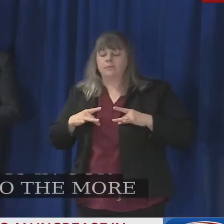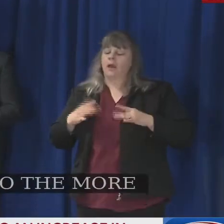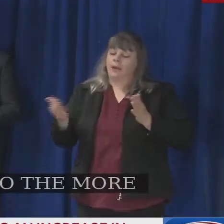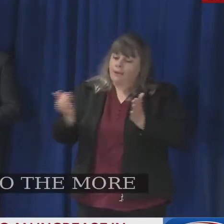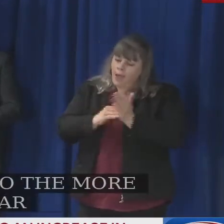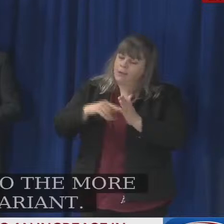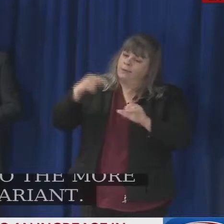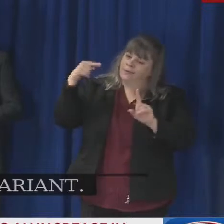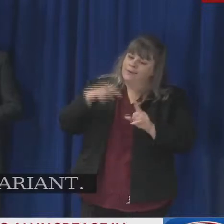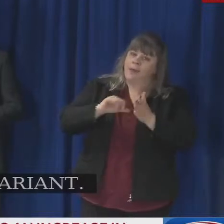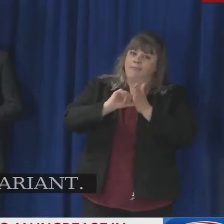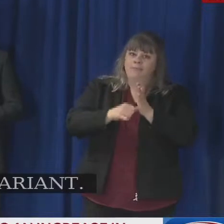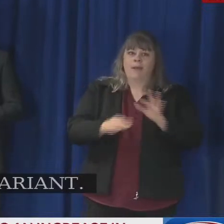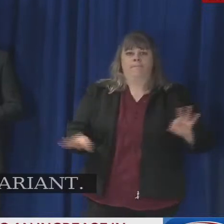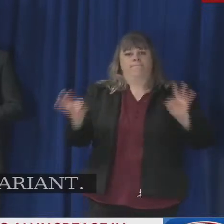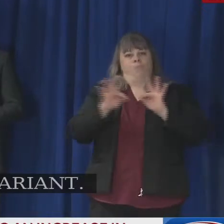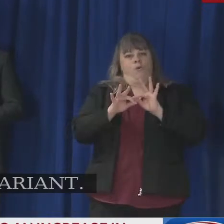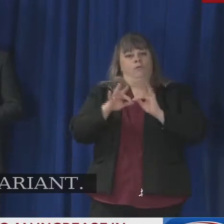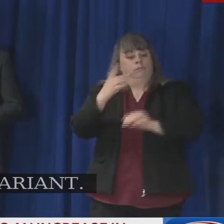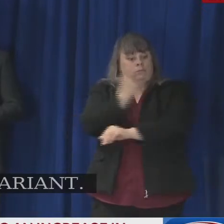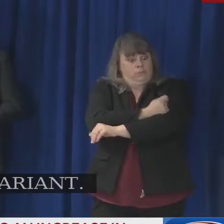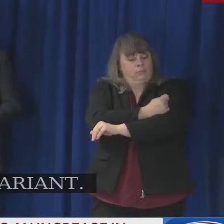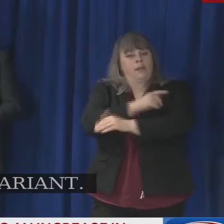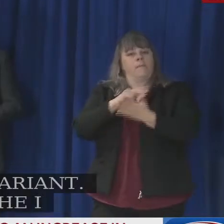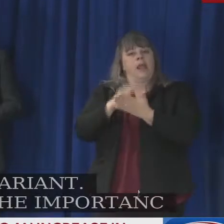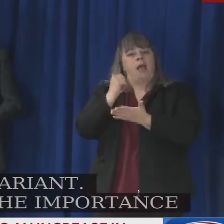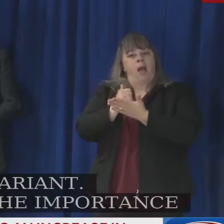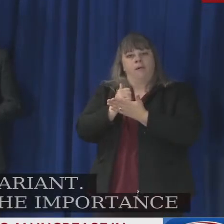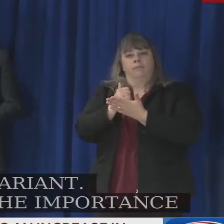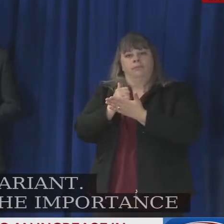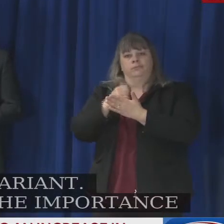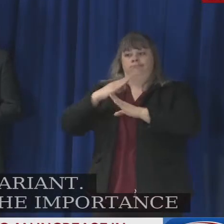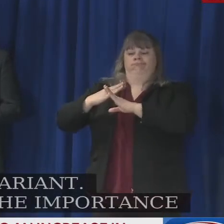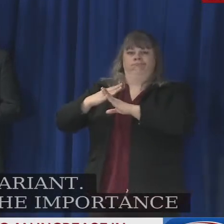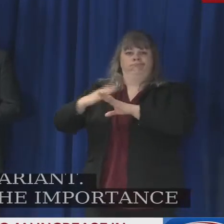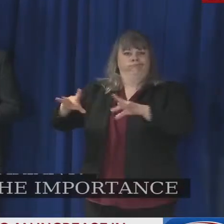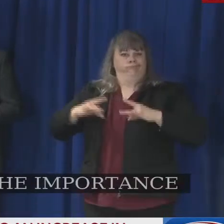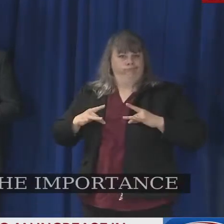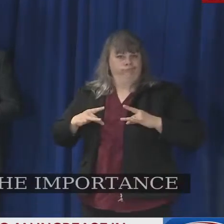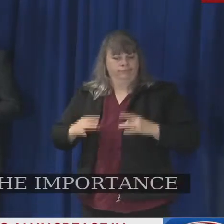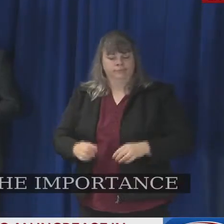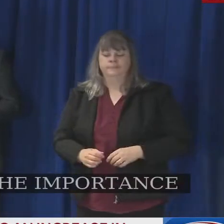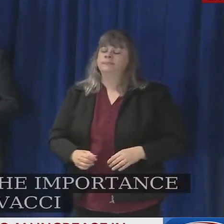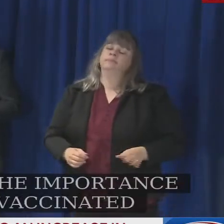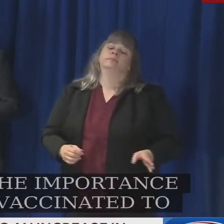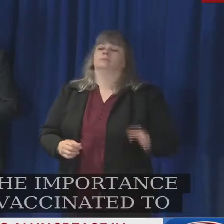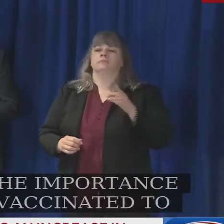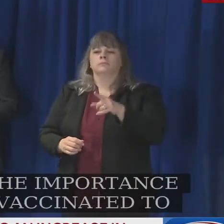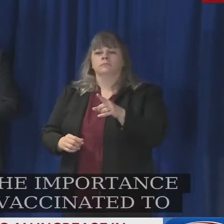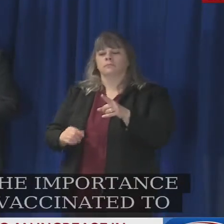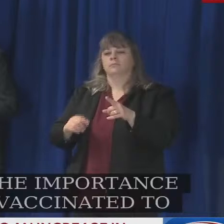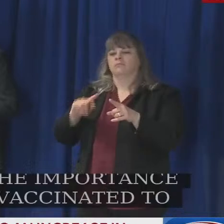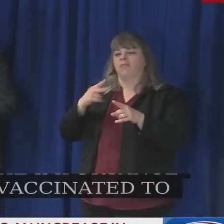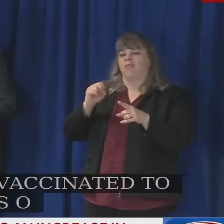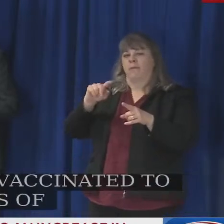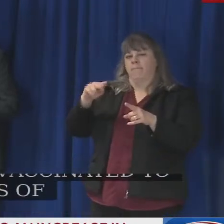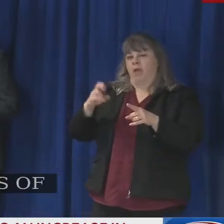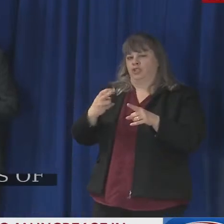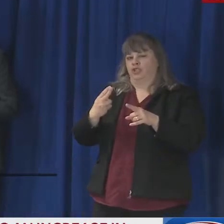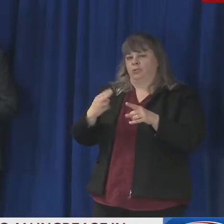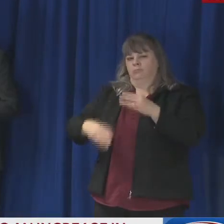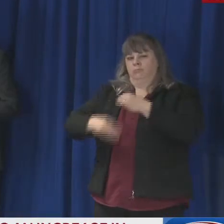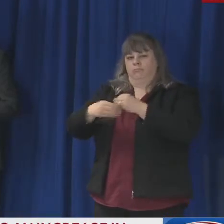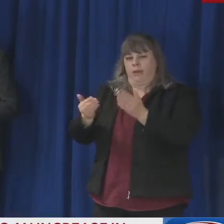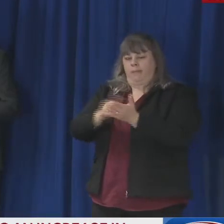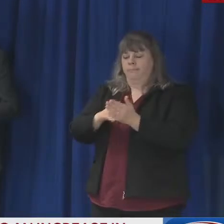to help break those chains of transmission. One of the other things I was noticing on the data was that this time last year, say the first 3 weeks